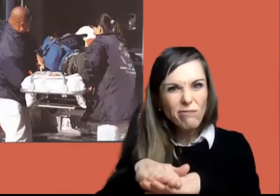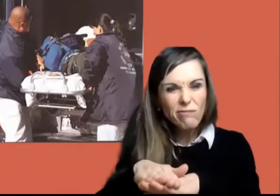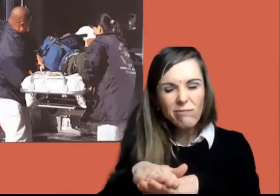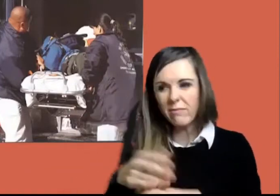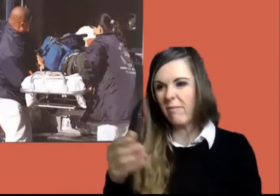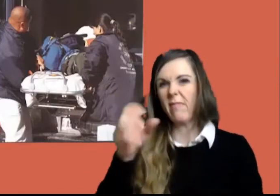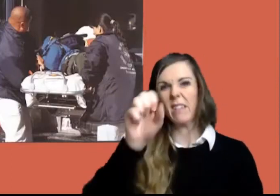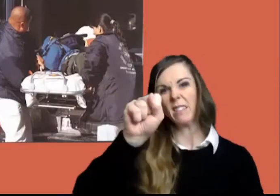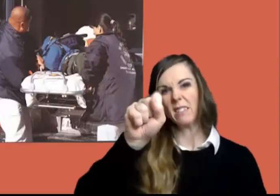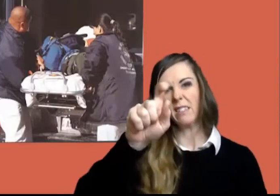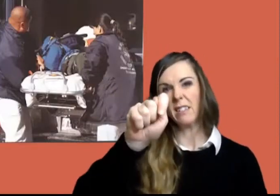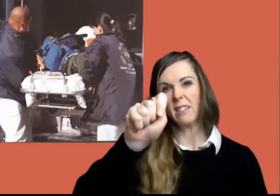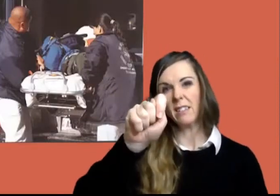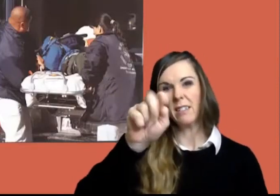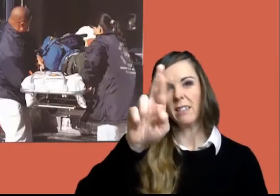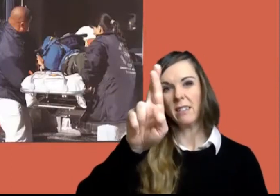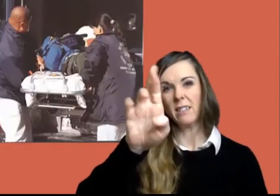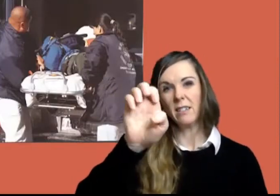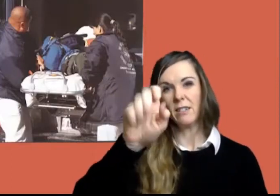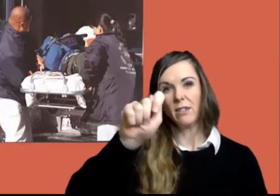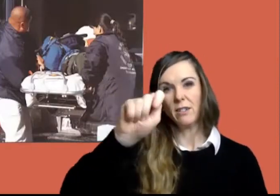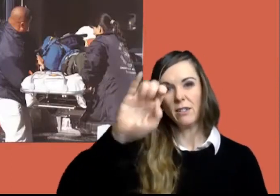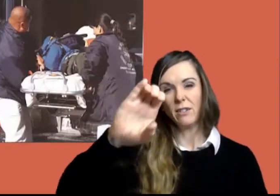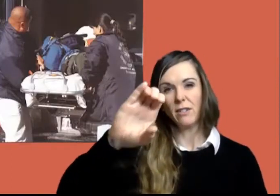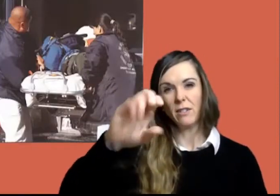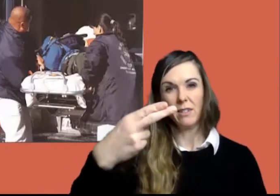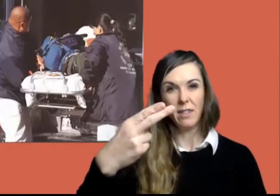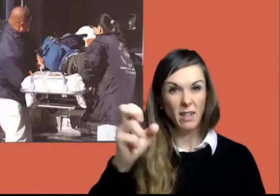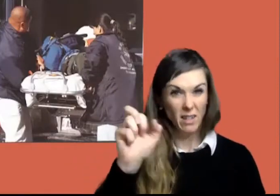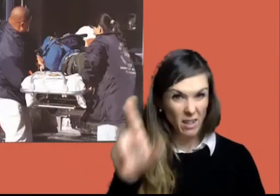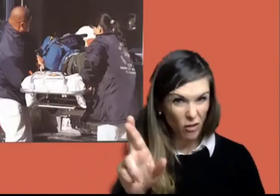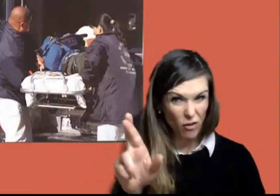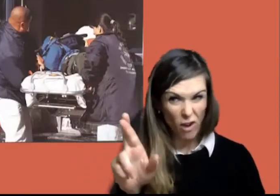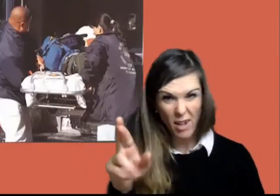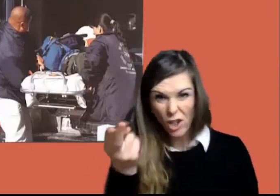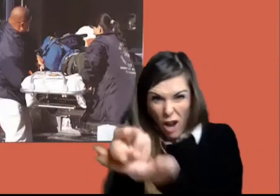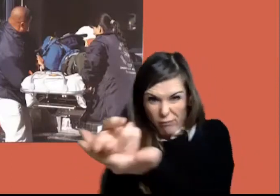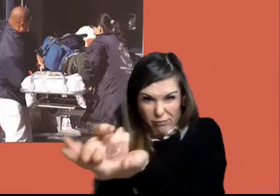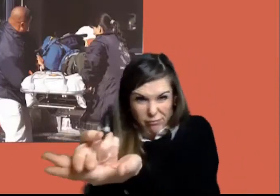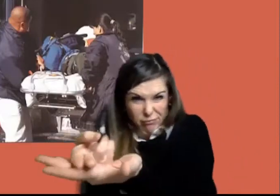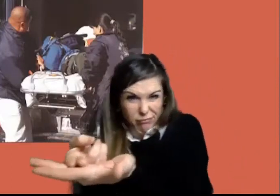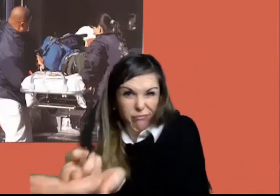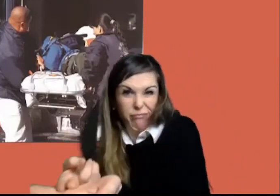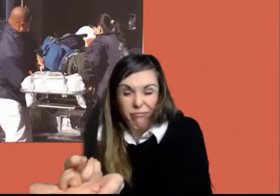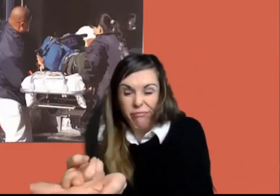we have to bring that person on a stretcher.